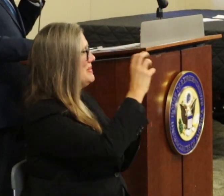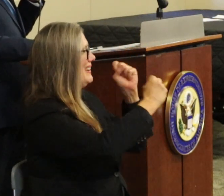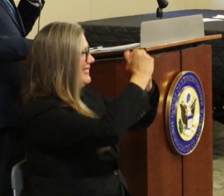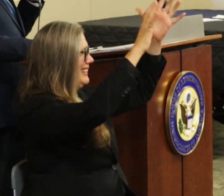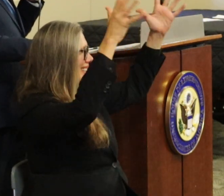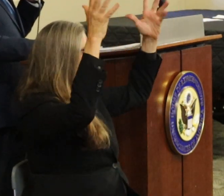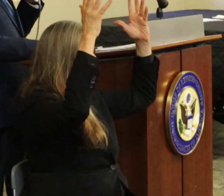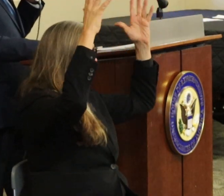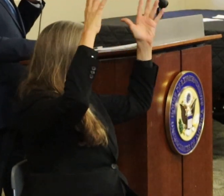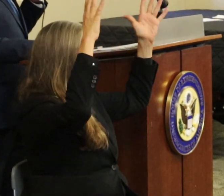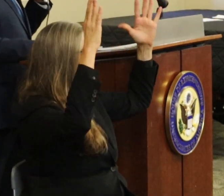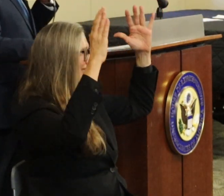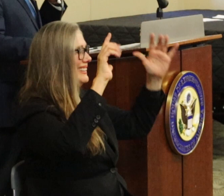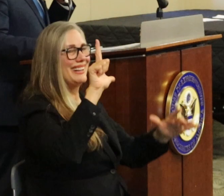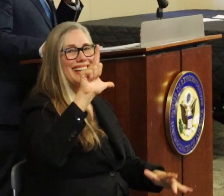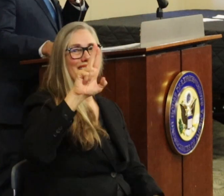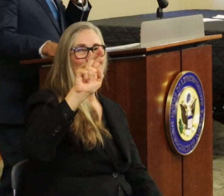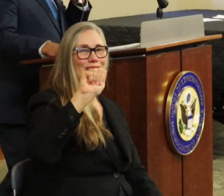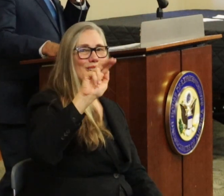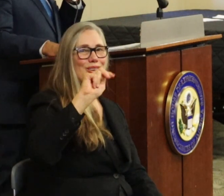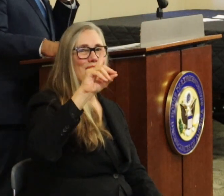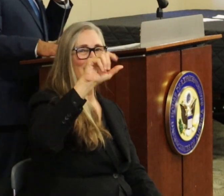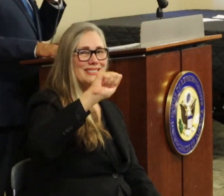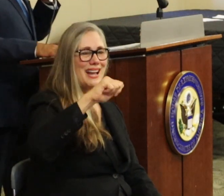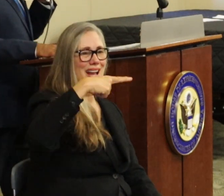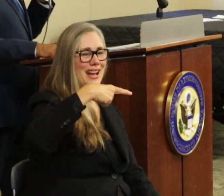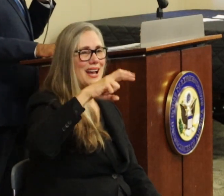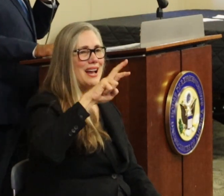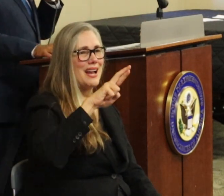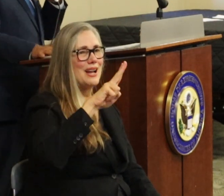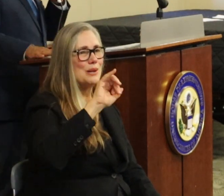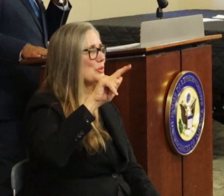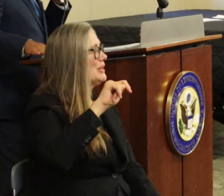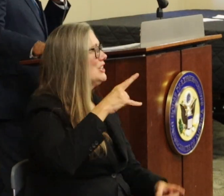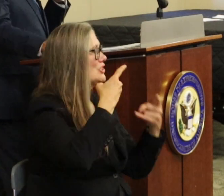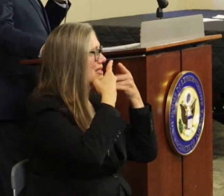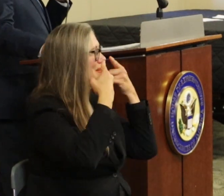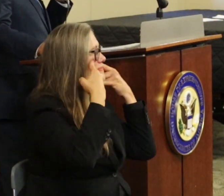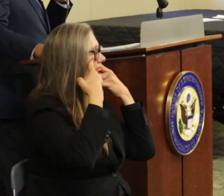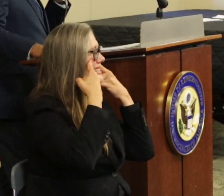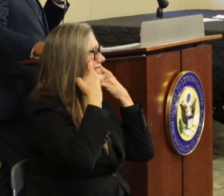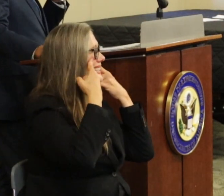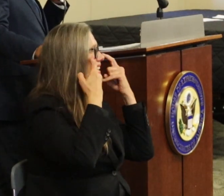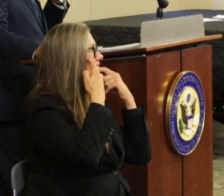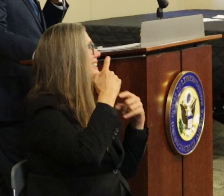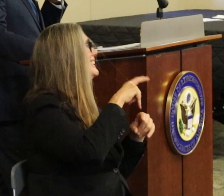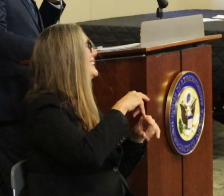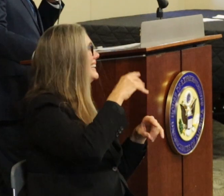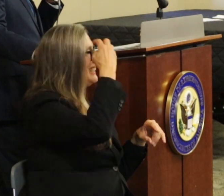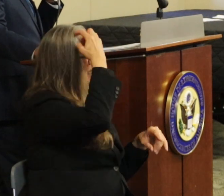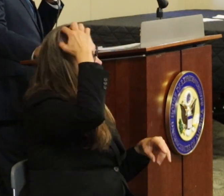the congressional woman of the year? I am not. She's wearing a mask. I just want to recognize her.